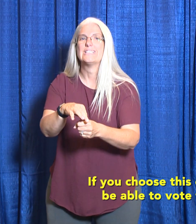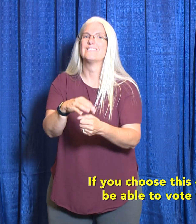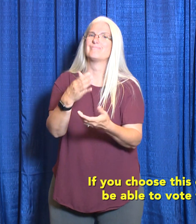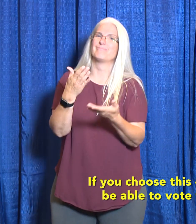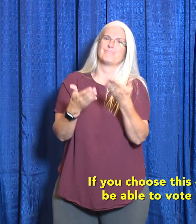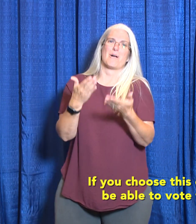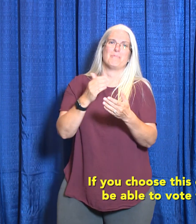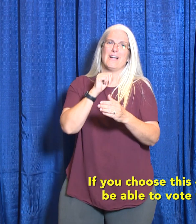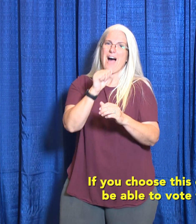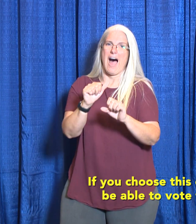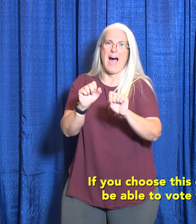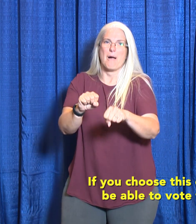election.